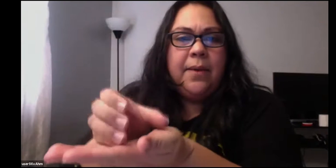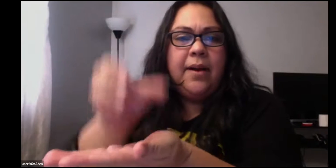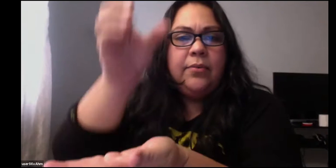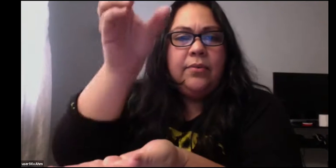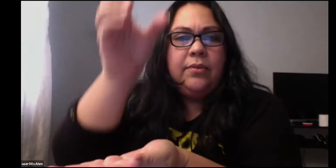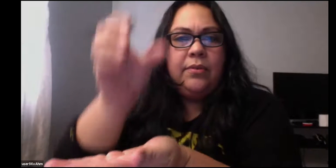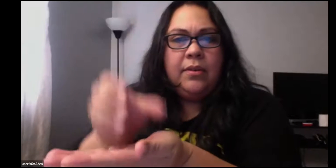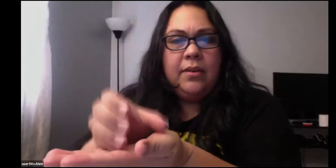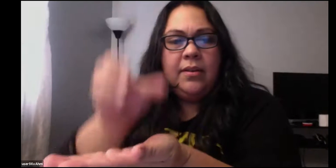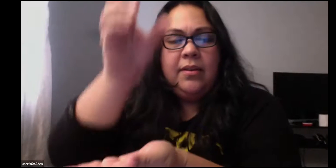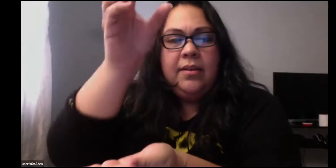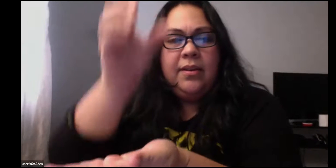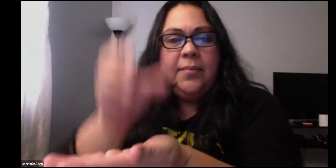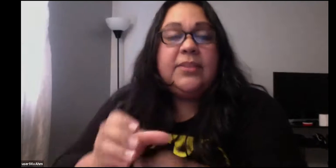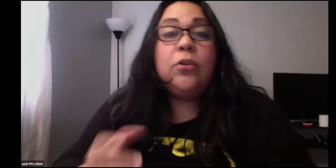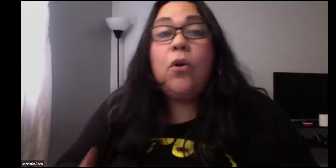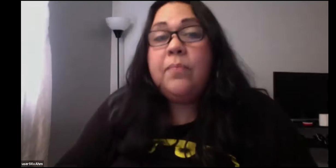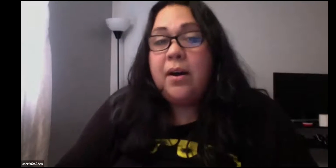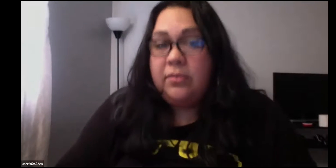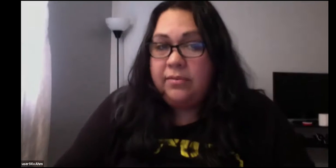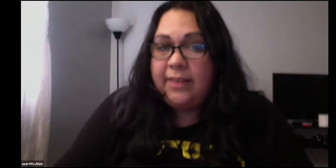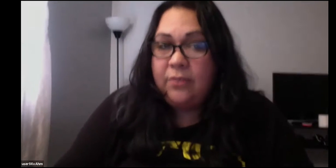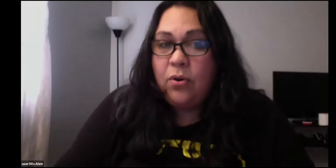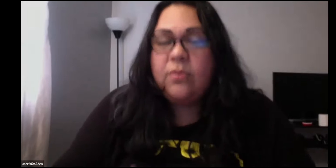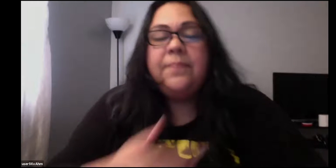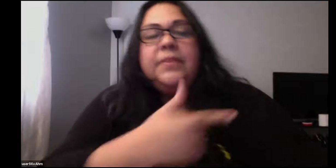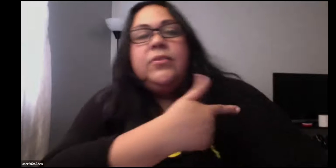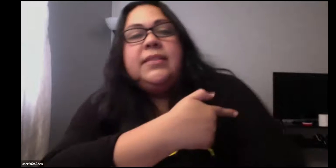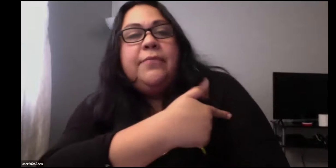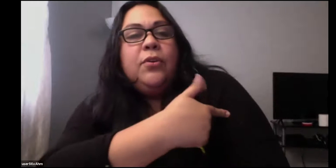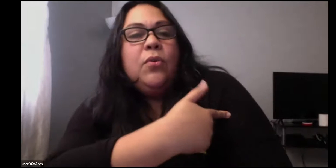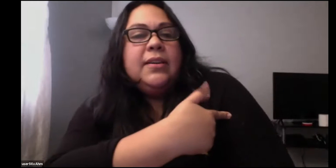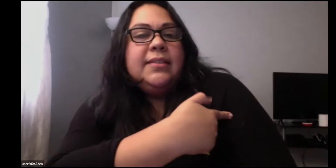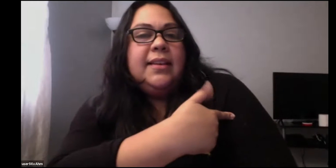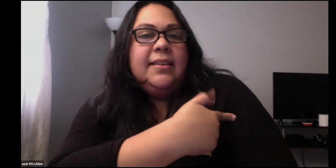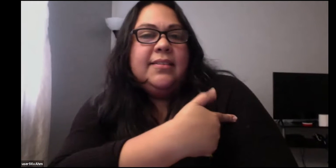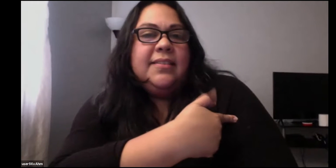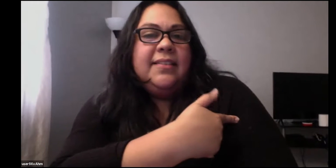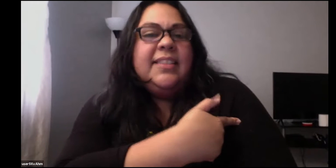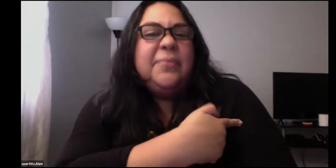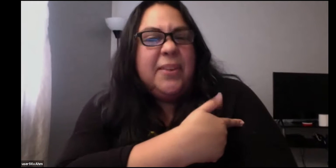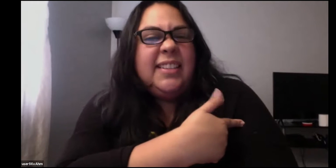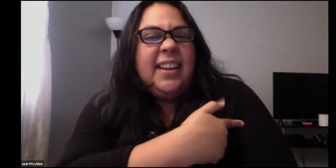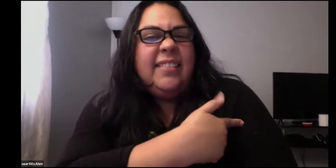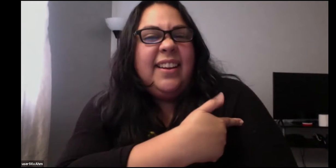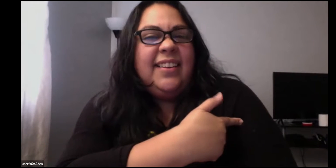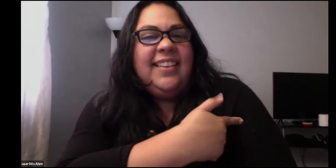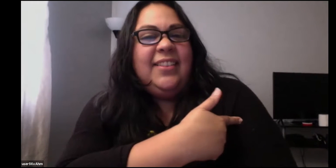bottle. But it's a Coke bottle, right? Coke. So the sign for Coke is like this. It's a funny sign, right? It looks like